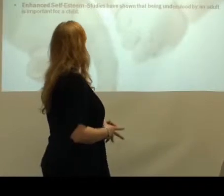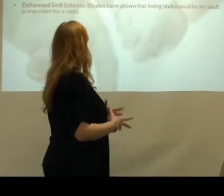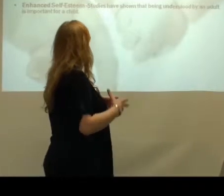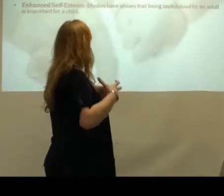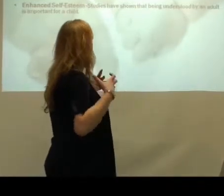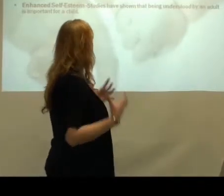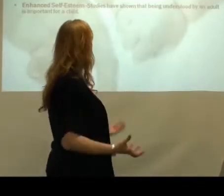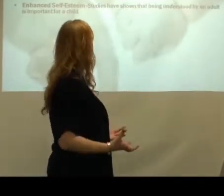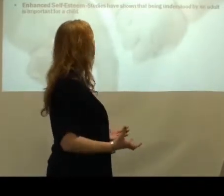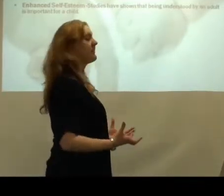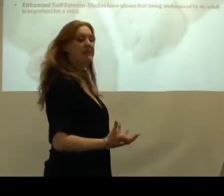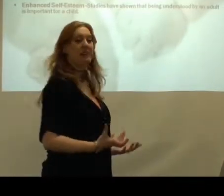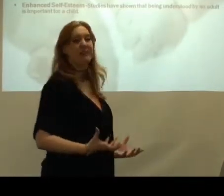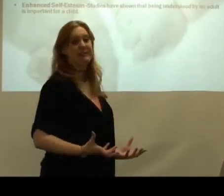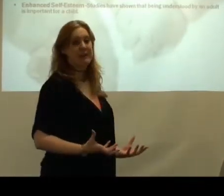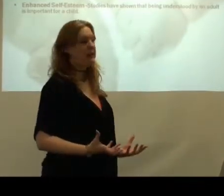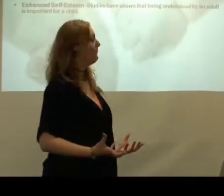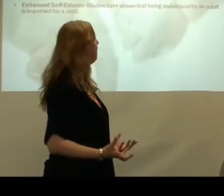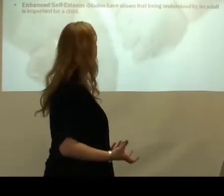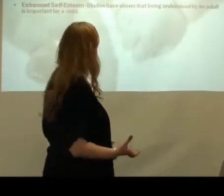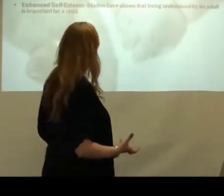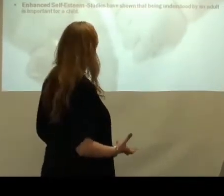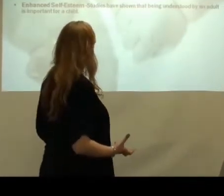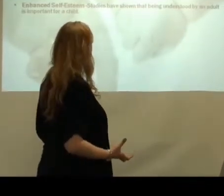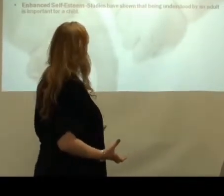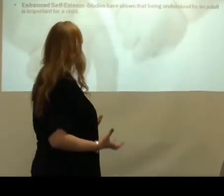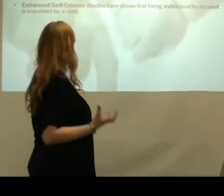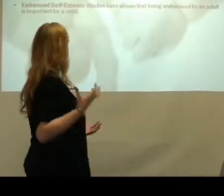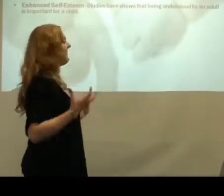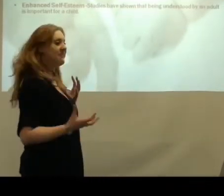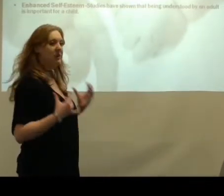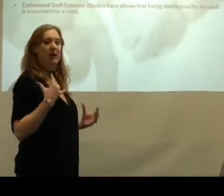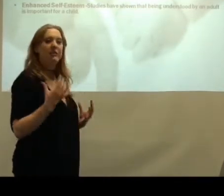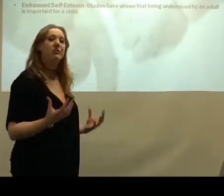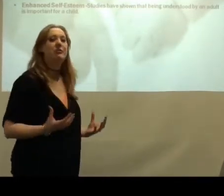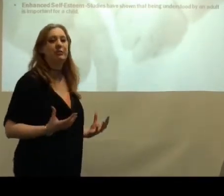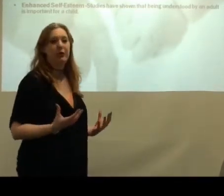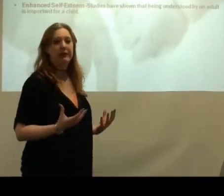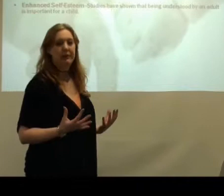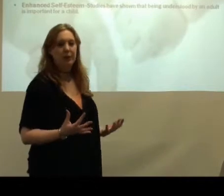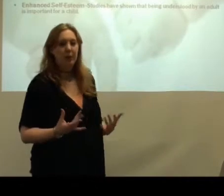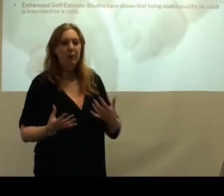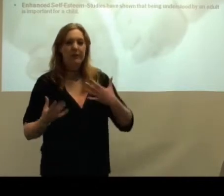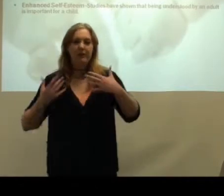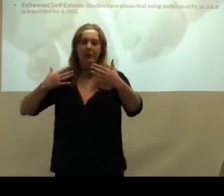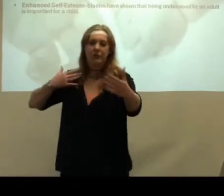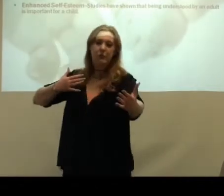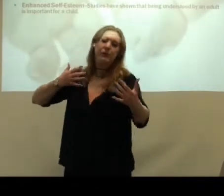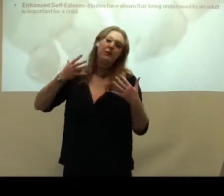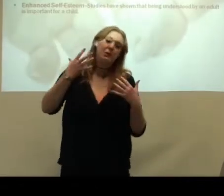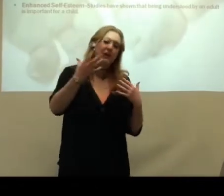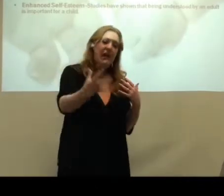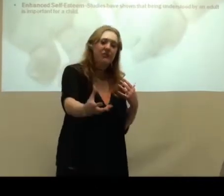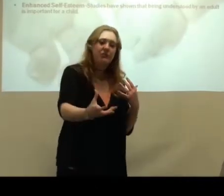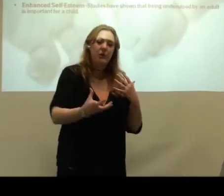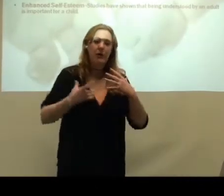an enhanced self-esteem because they feel understood. When there's a two-way communication going